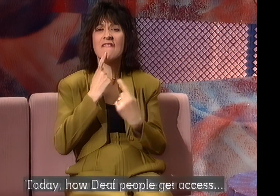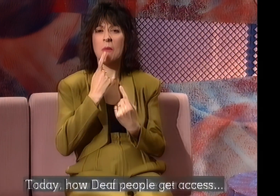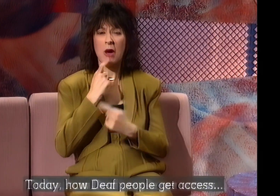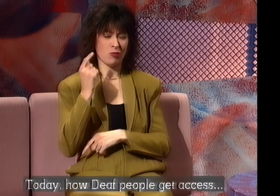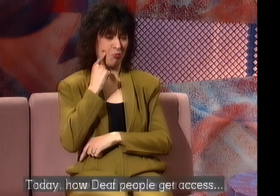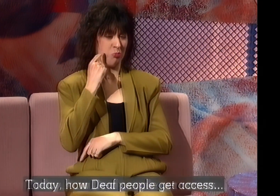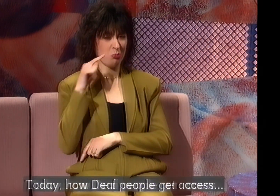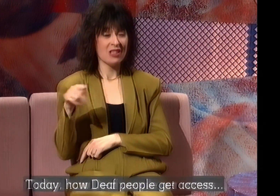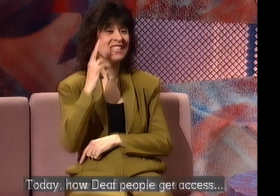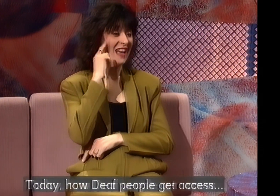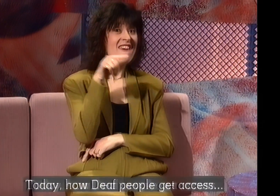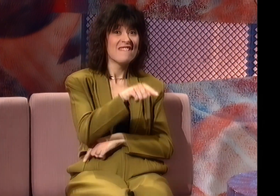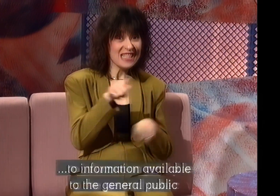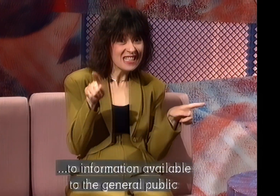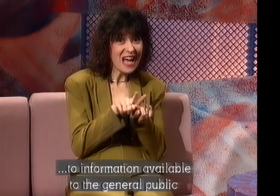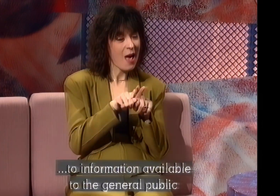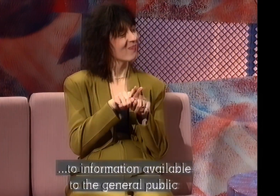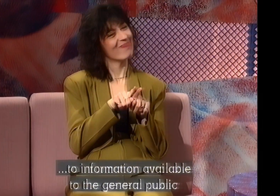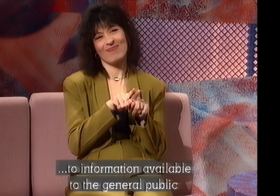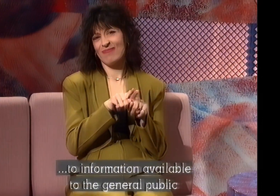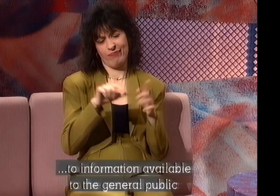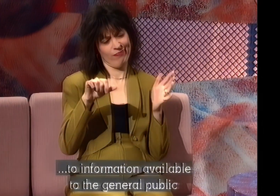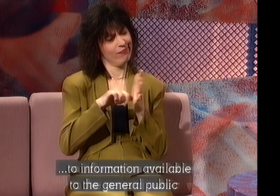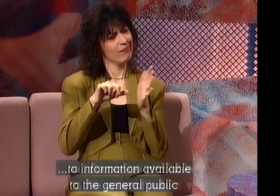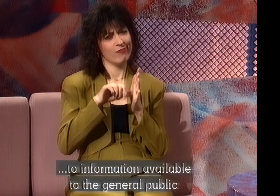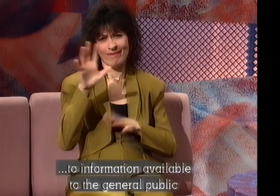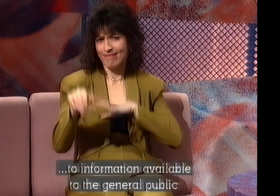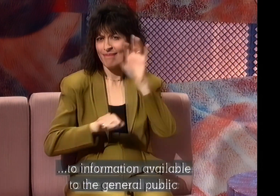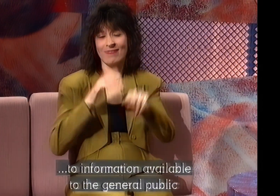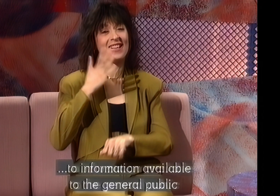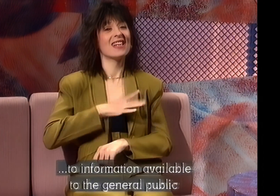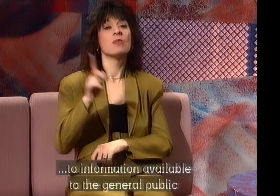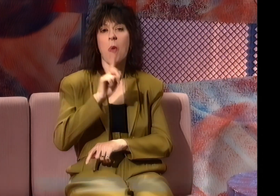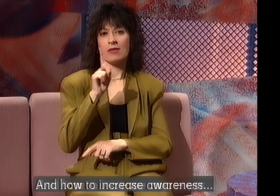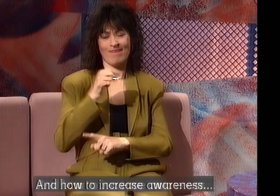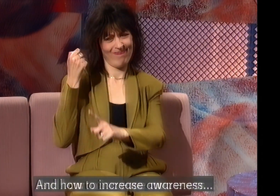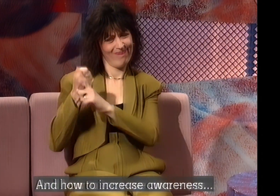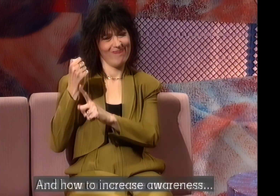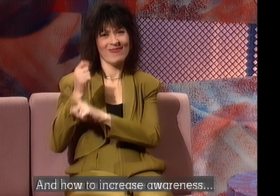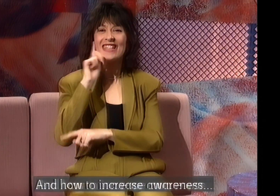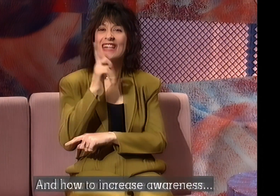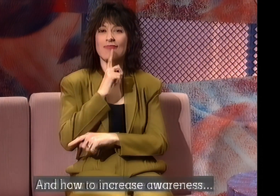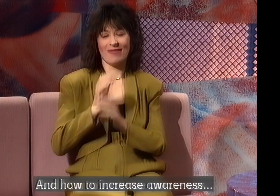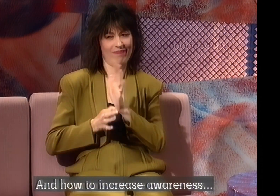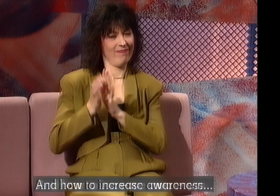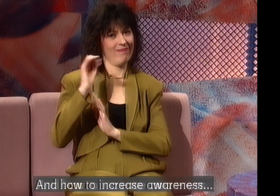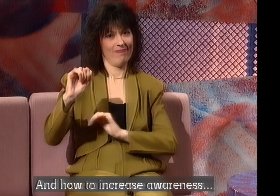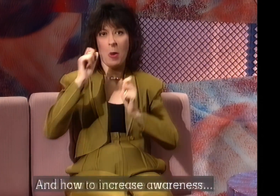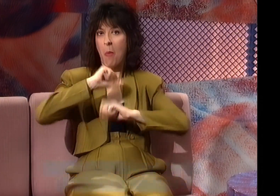how deaf people get access to information which is available to the general public, and also what can be done to increase awareness that